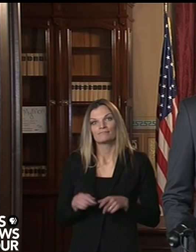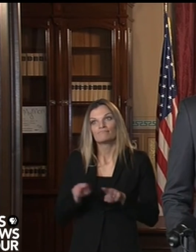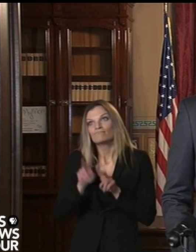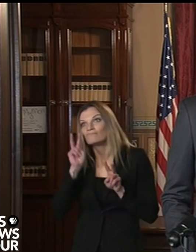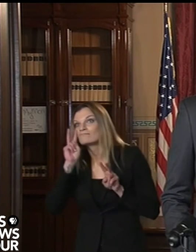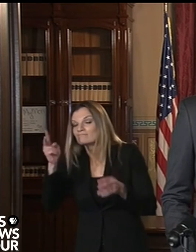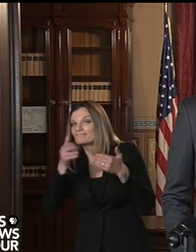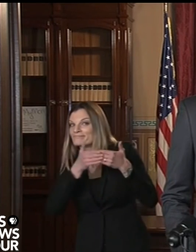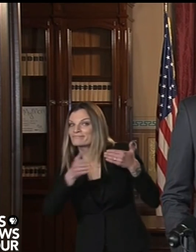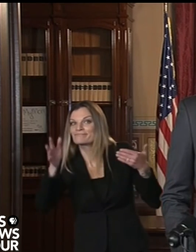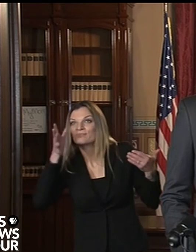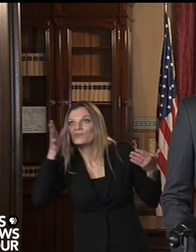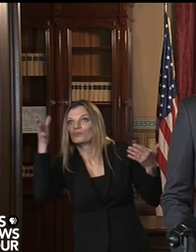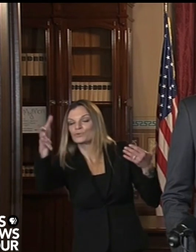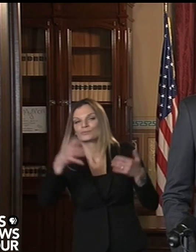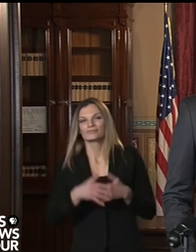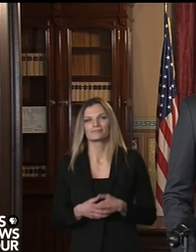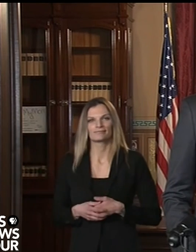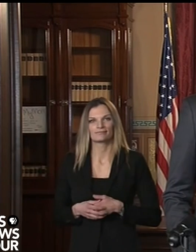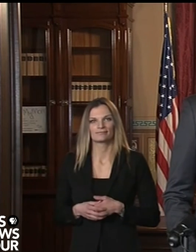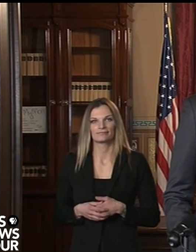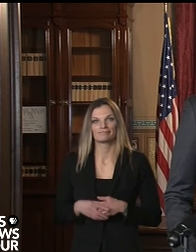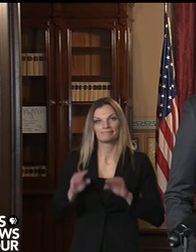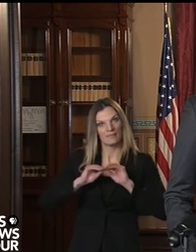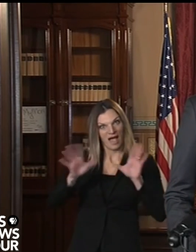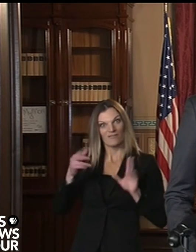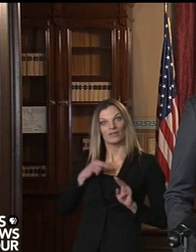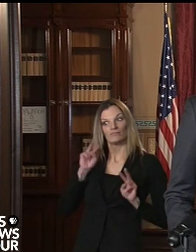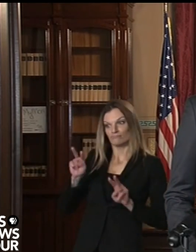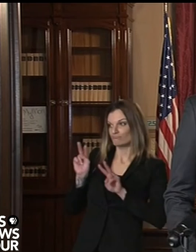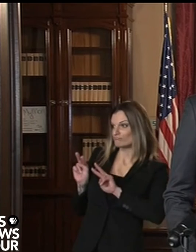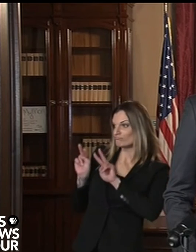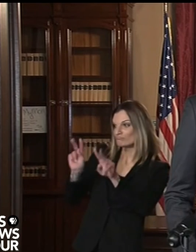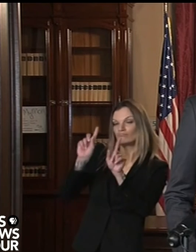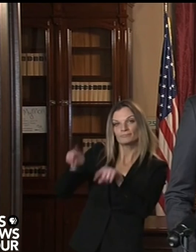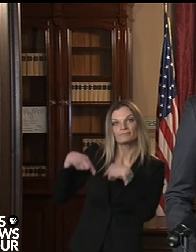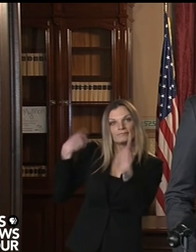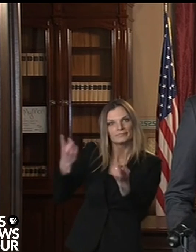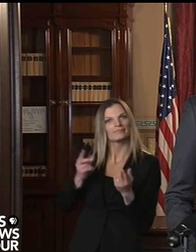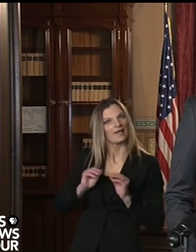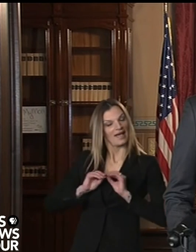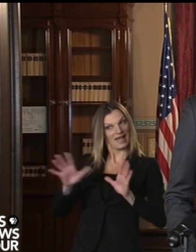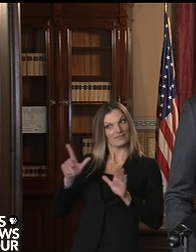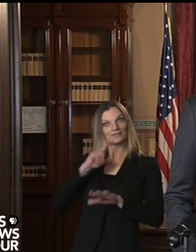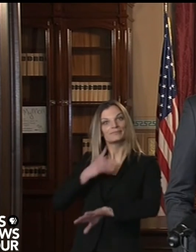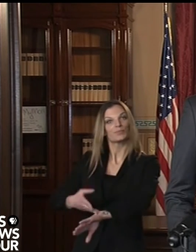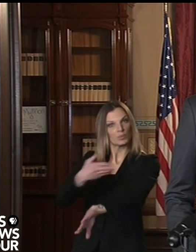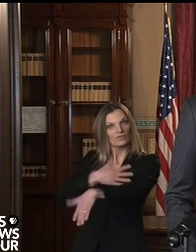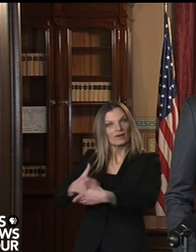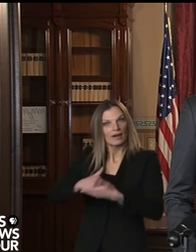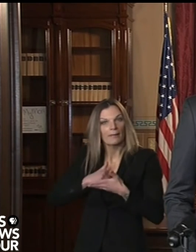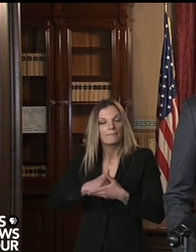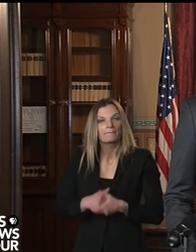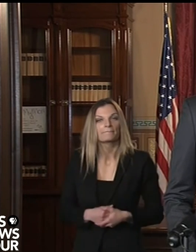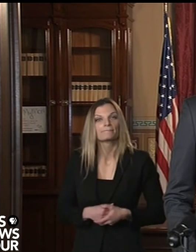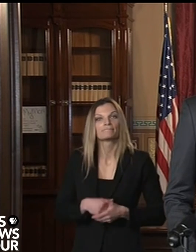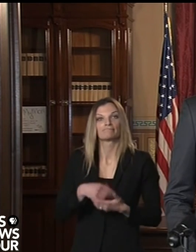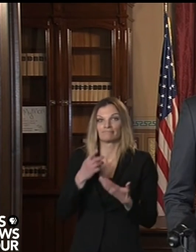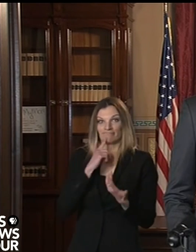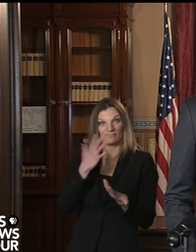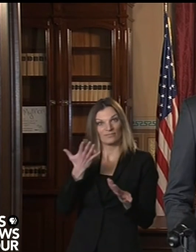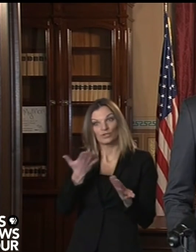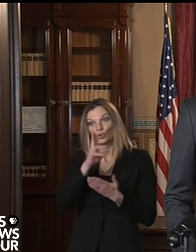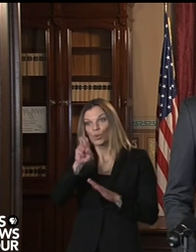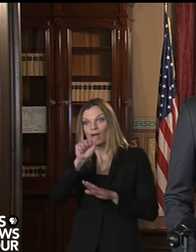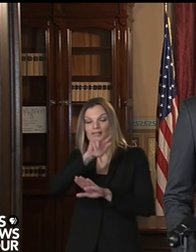at what is to come. It's clear that we've made progress. Michigan has been recognized nationally for our broader pandemic response, and we